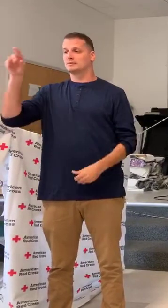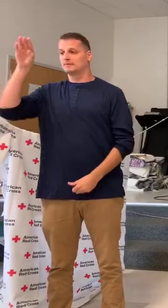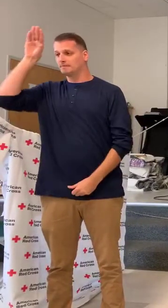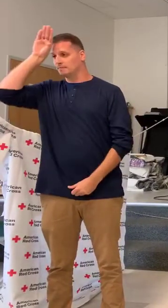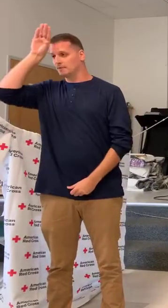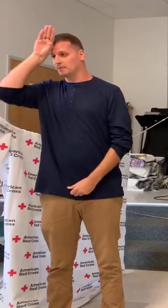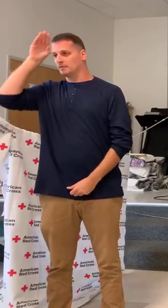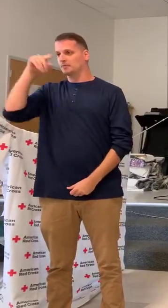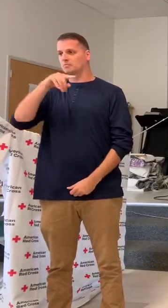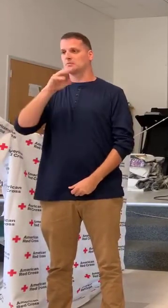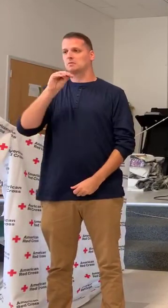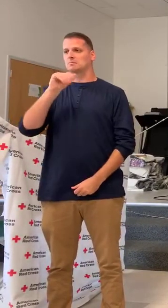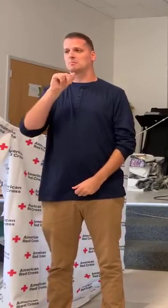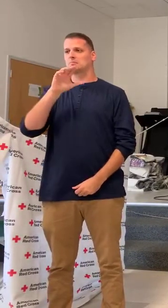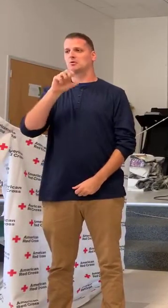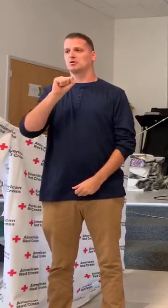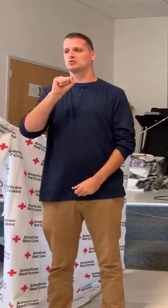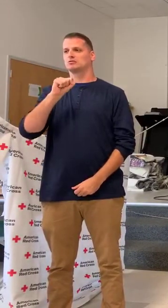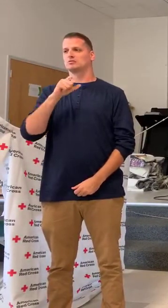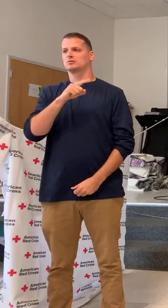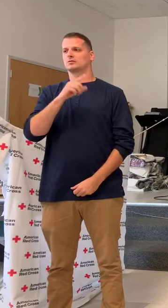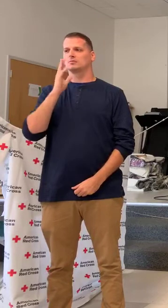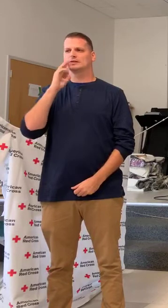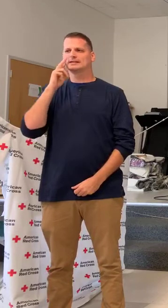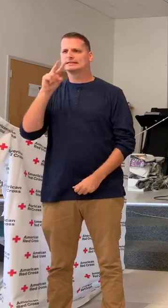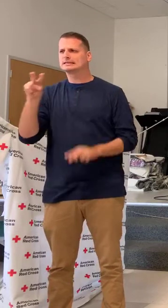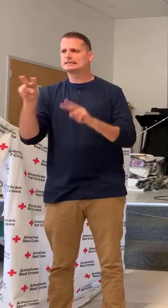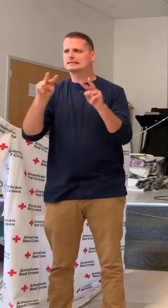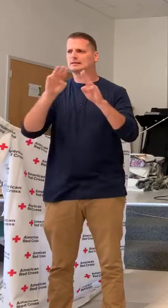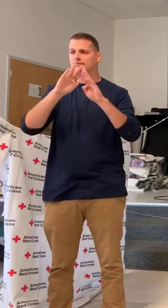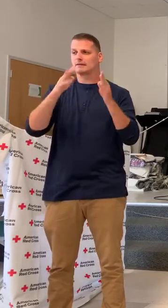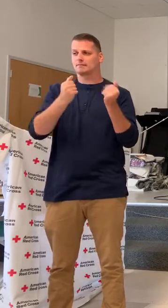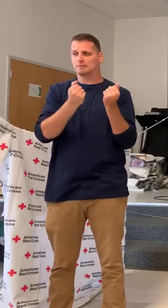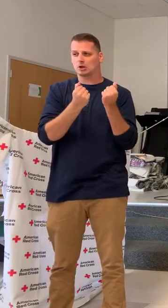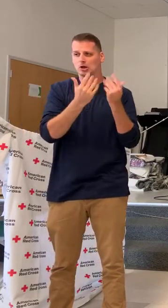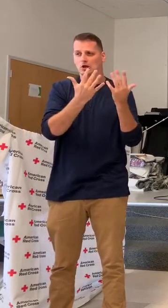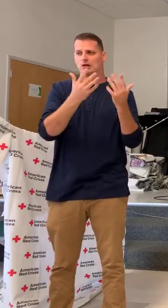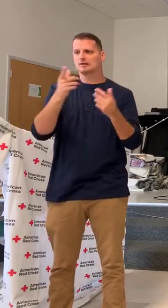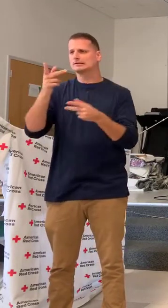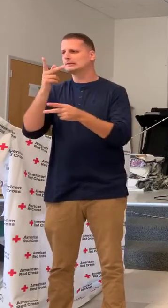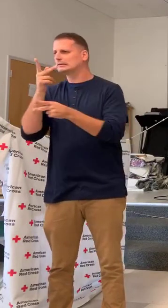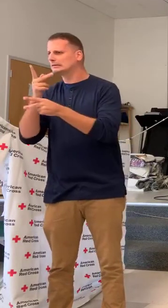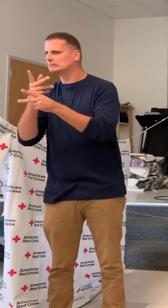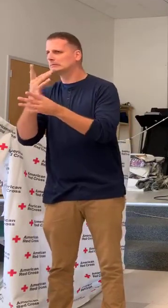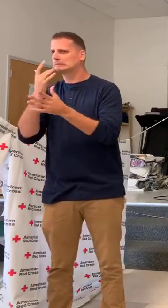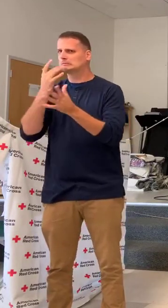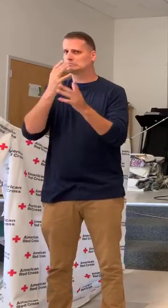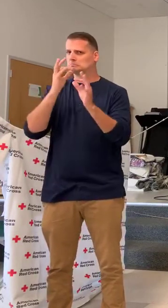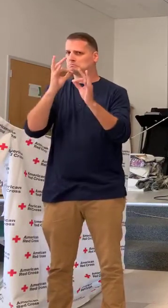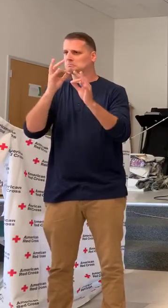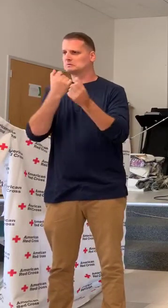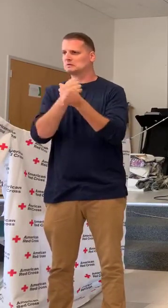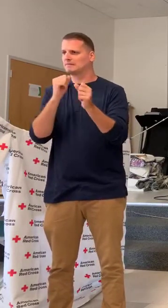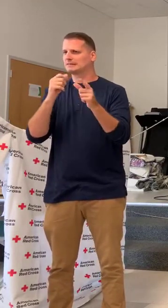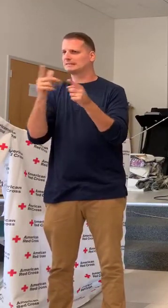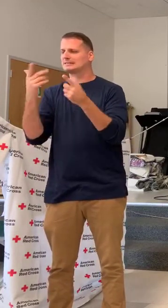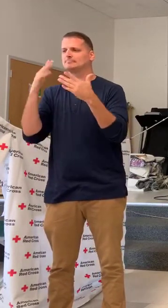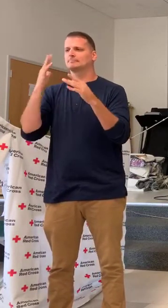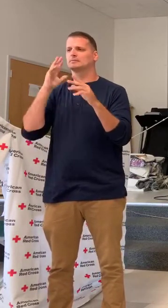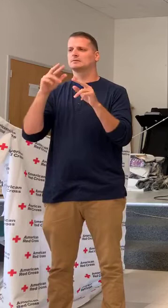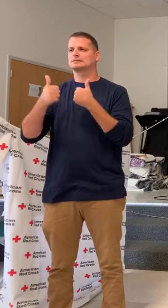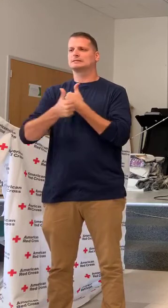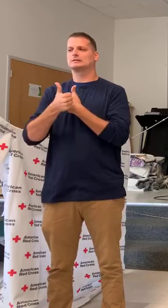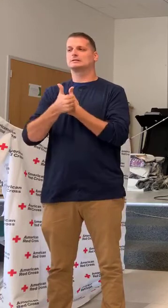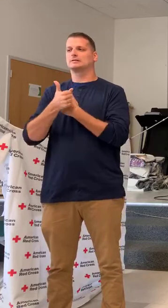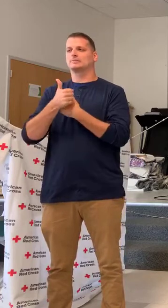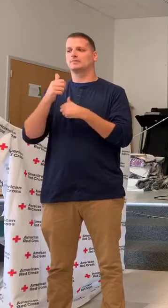know, which homes were lost, and it was very difficult and dangerous for them. They went in a few times, and they had to come back out. It was just too dangerous to go